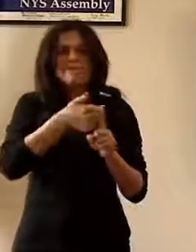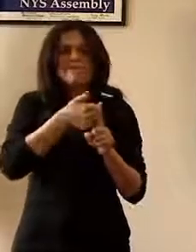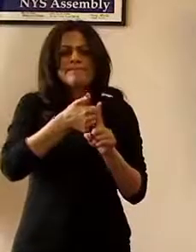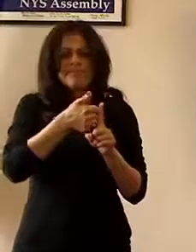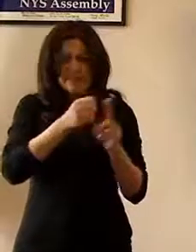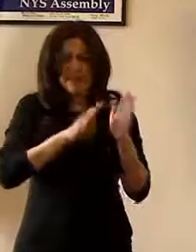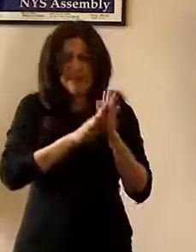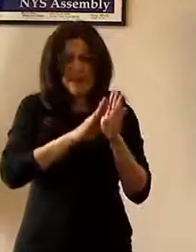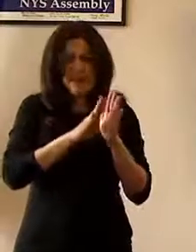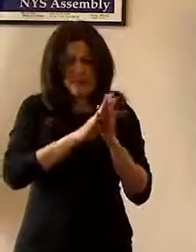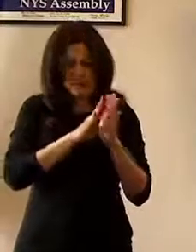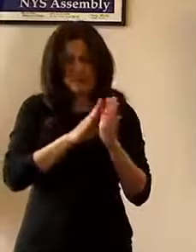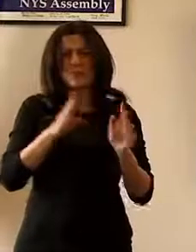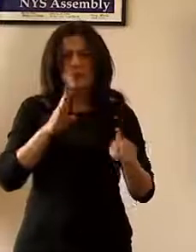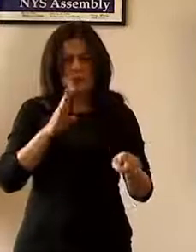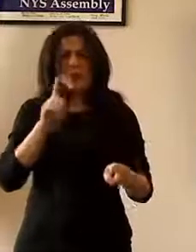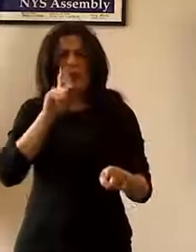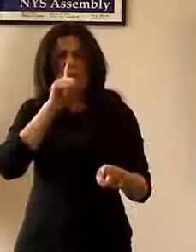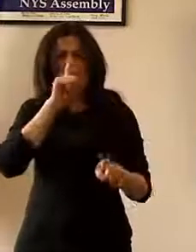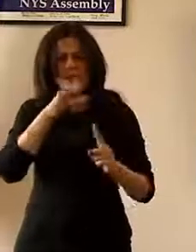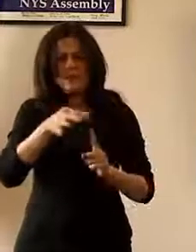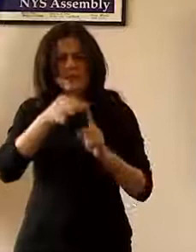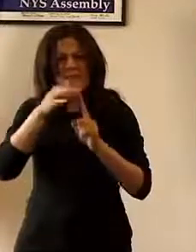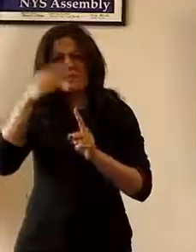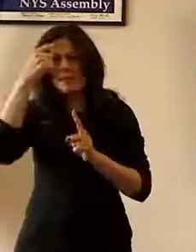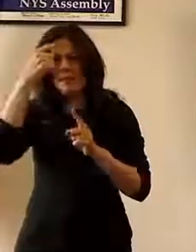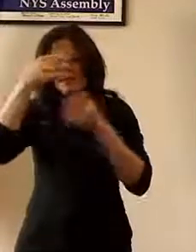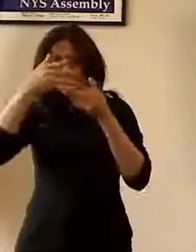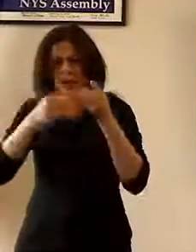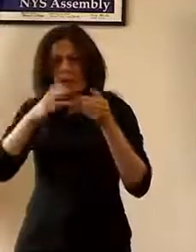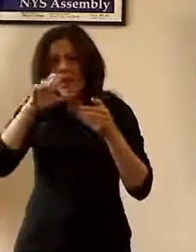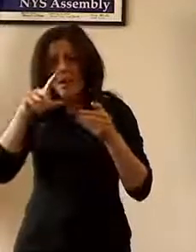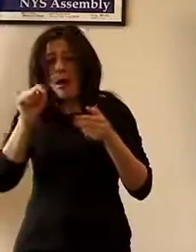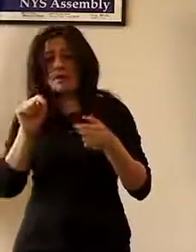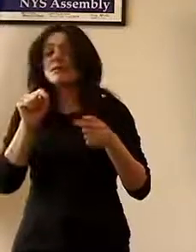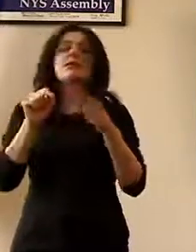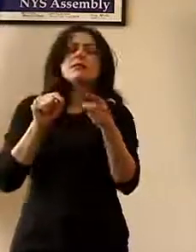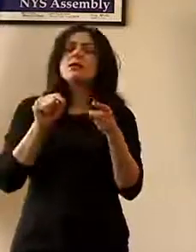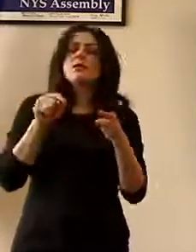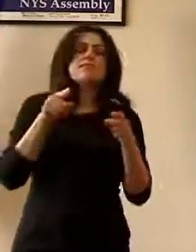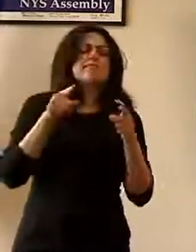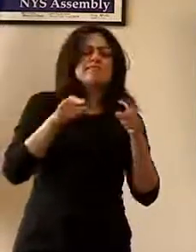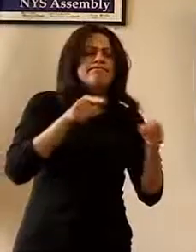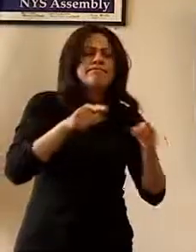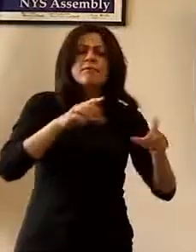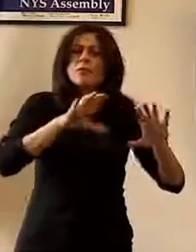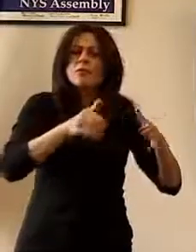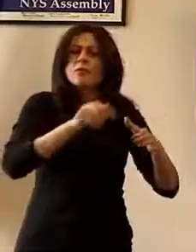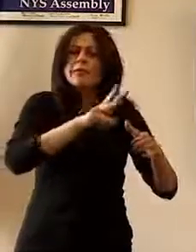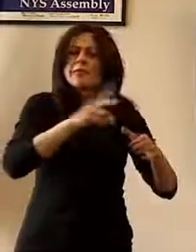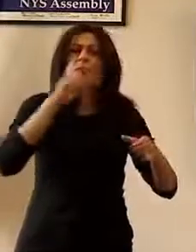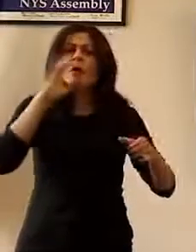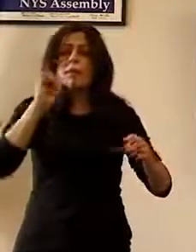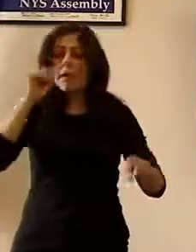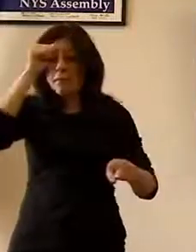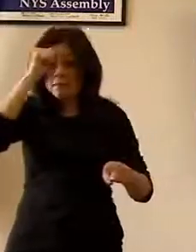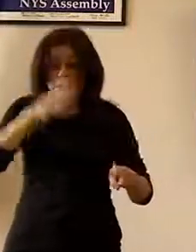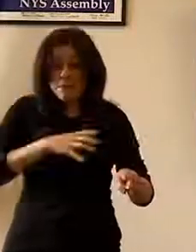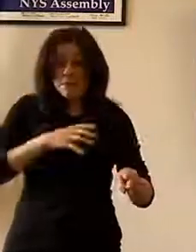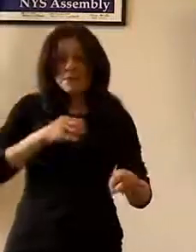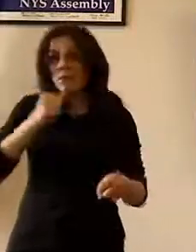developed this rare blood clot. They are all women. They are men and women. What do we know about those 6